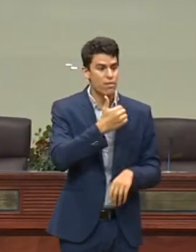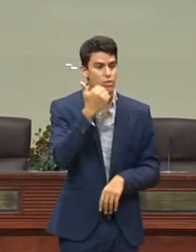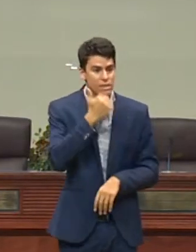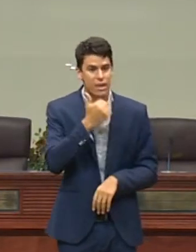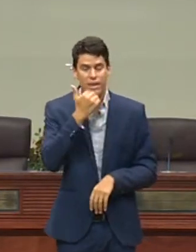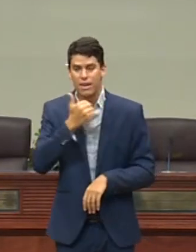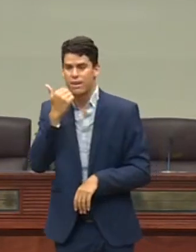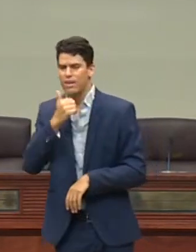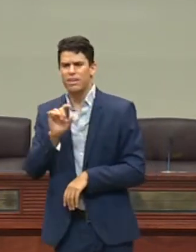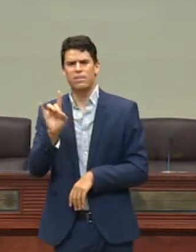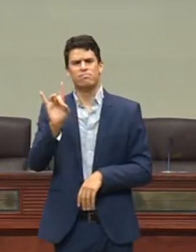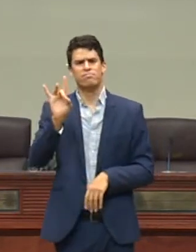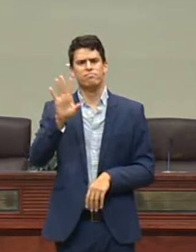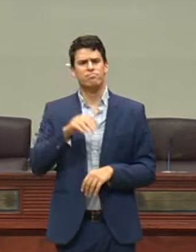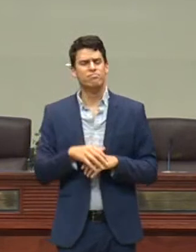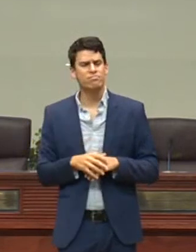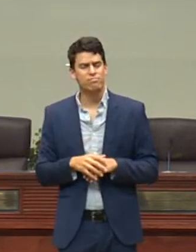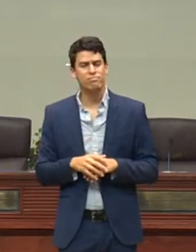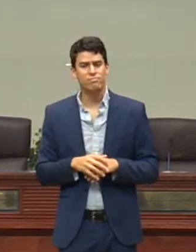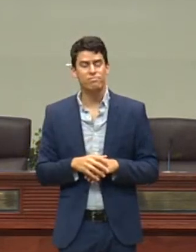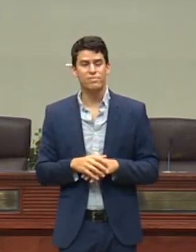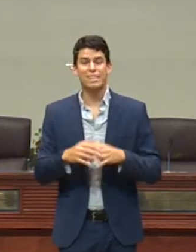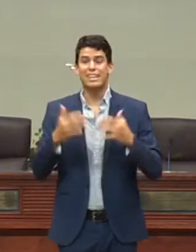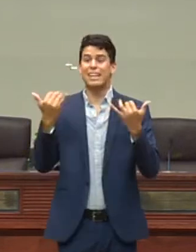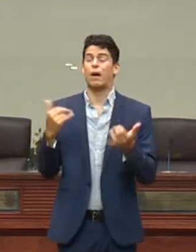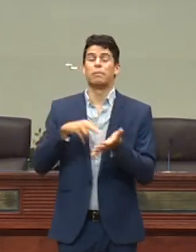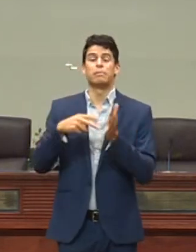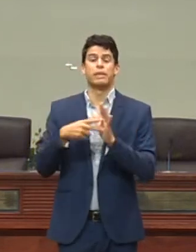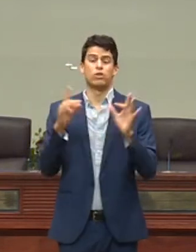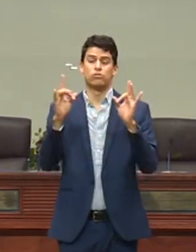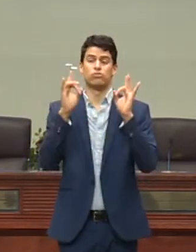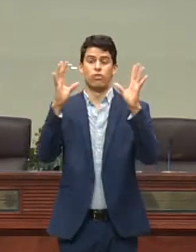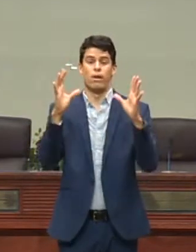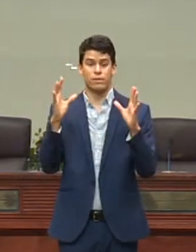now in crisis mode.